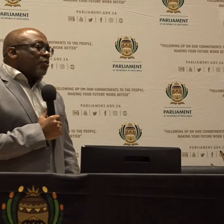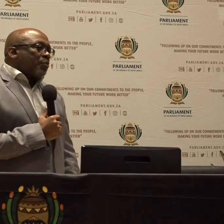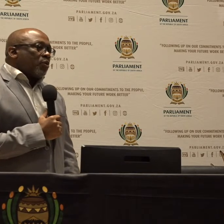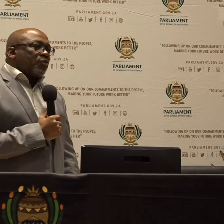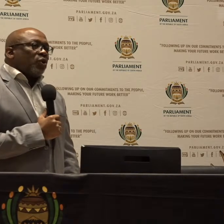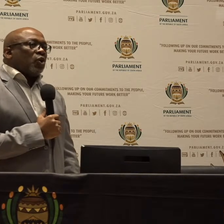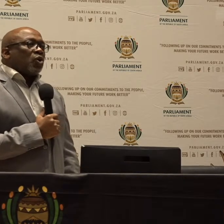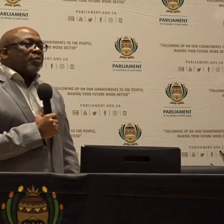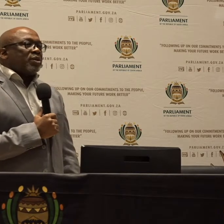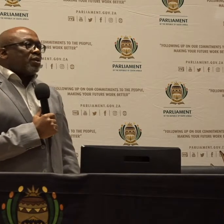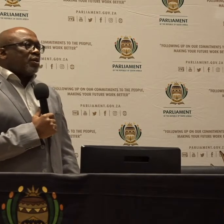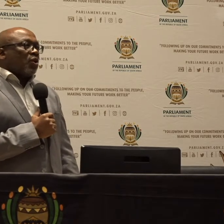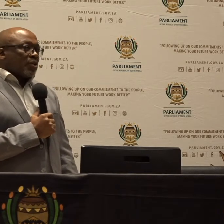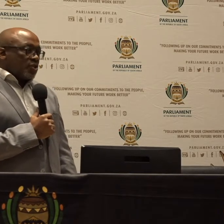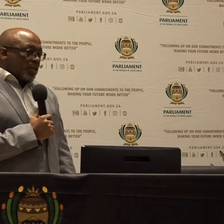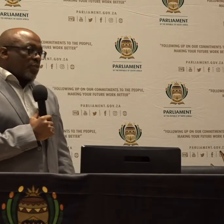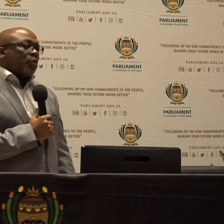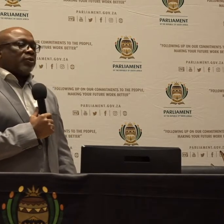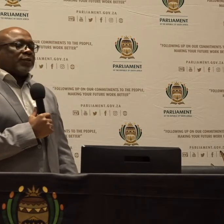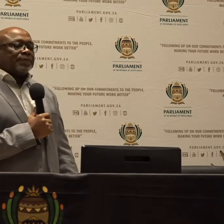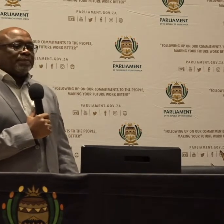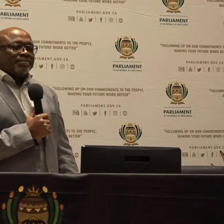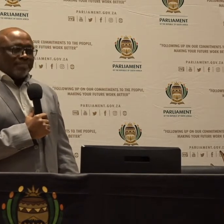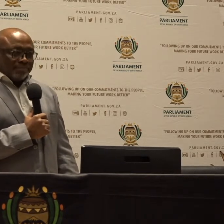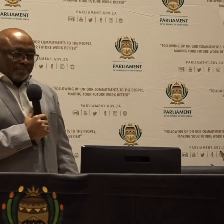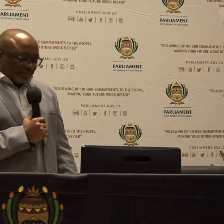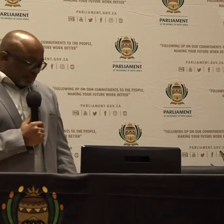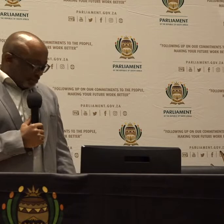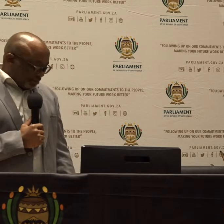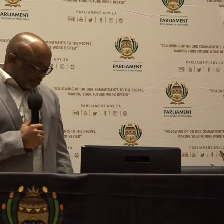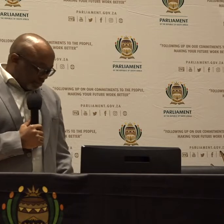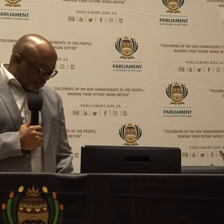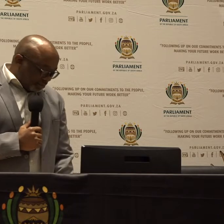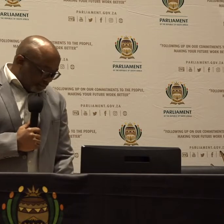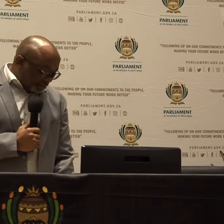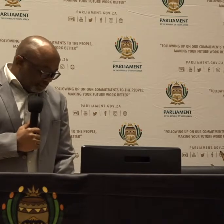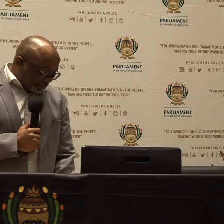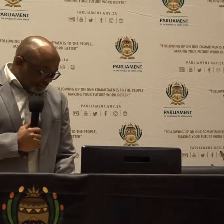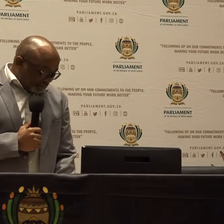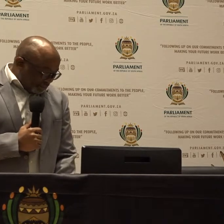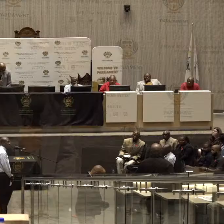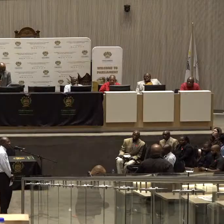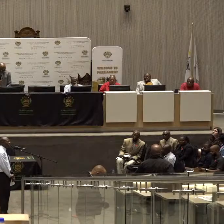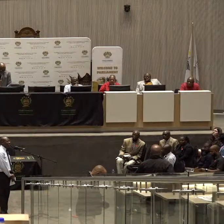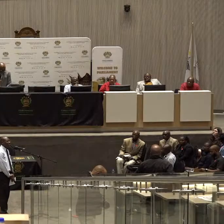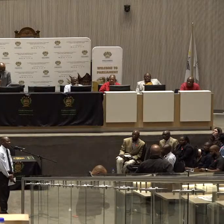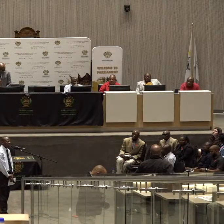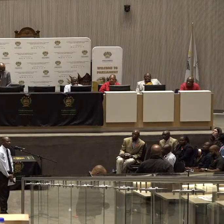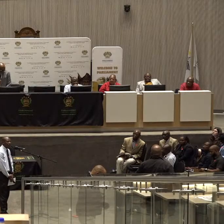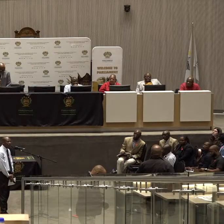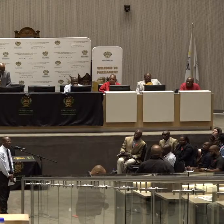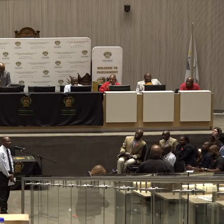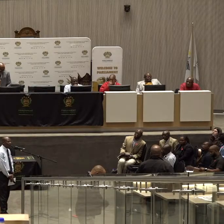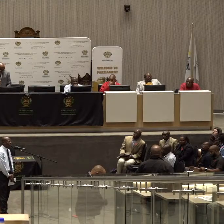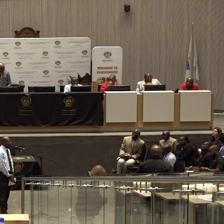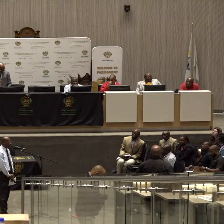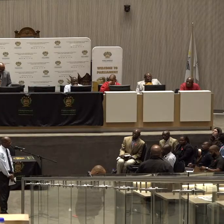a sitting of the portfolio committee on transport okay they believe just summarize